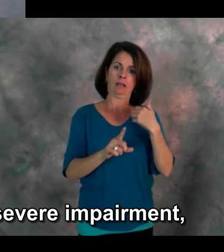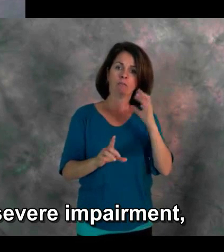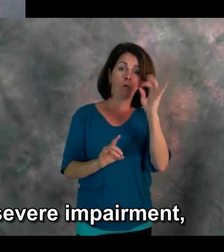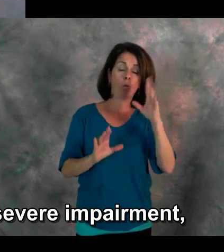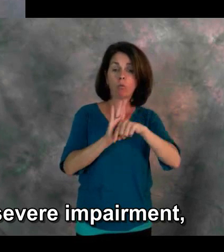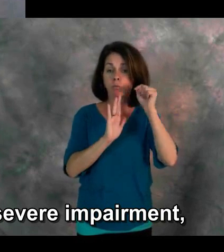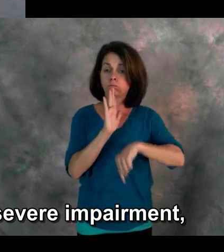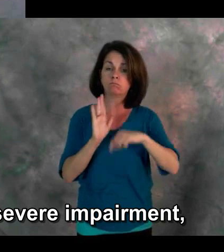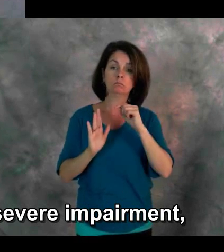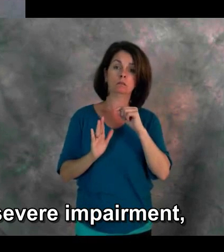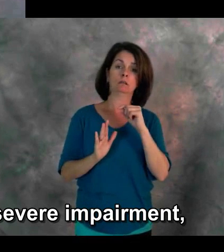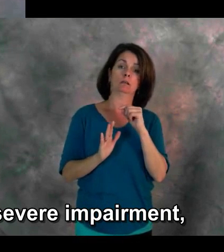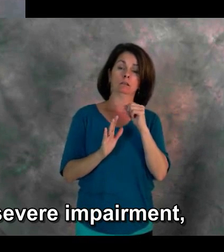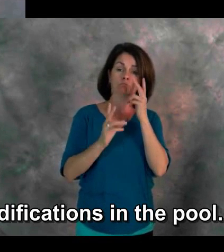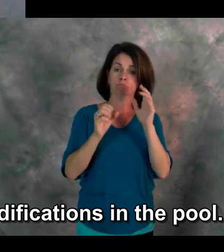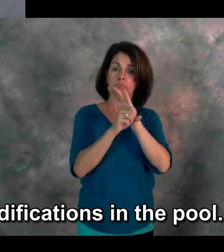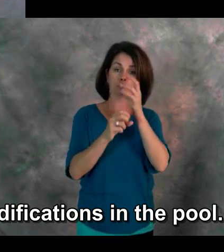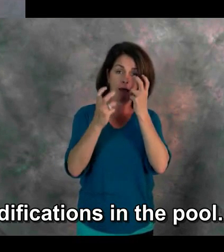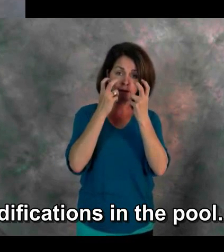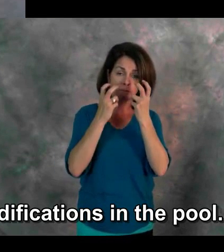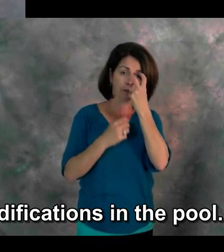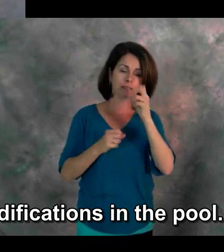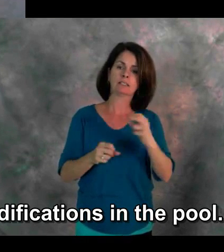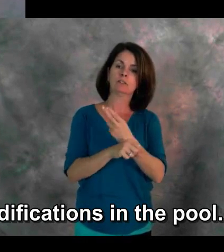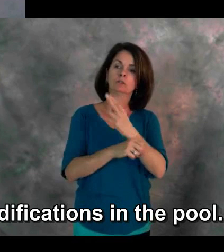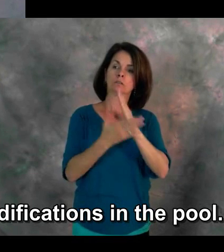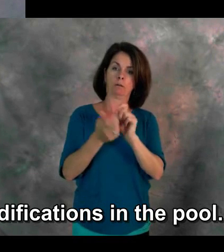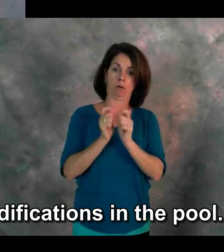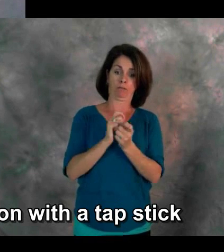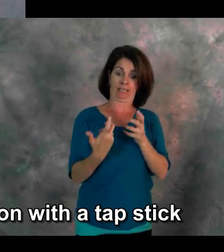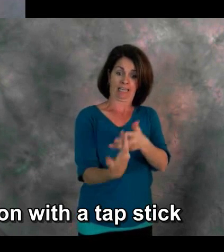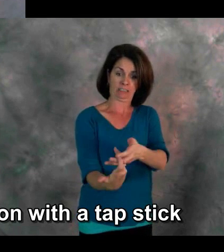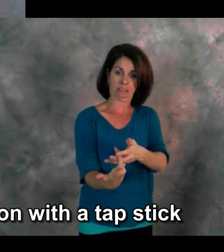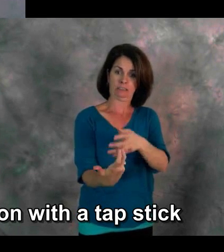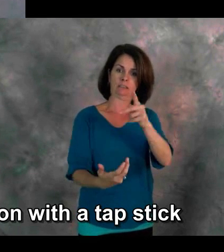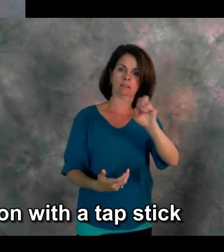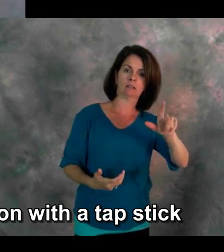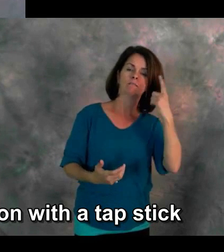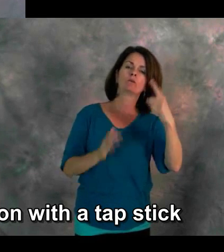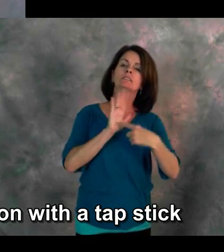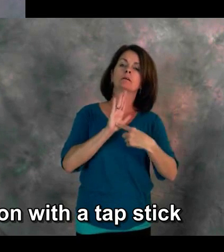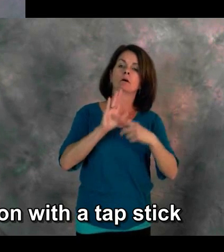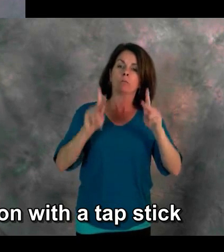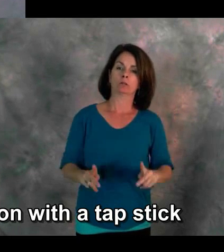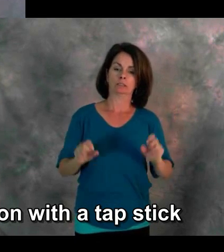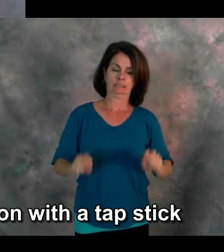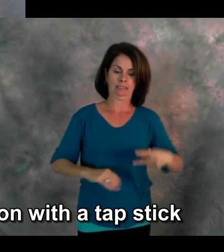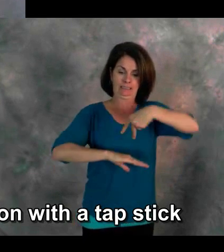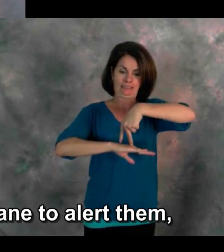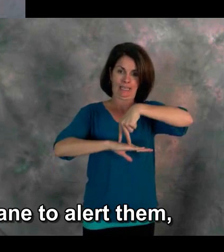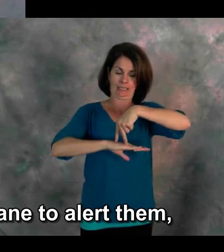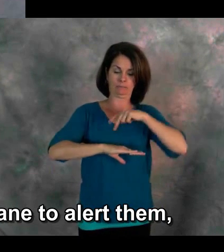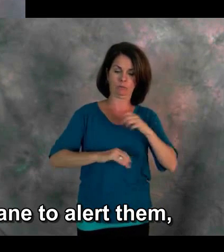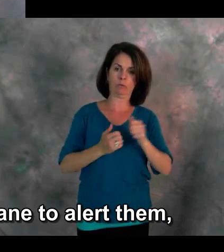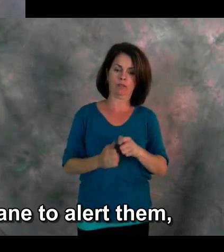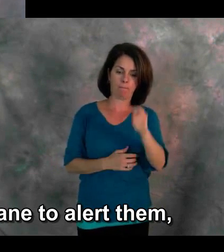If an athlete has a severe impairment, they can use some modifications in the pool. They can use a person with a tap stick at the